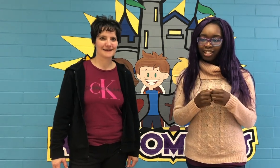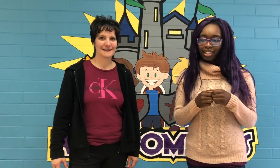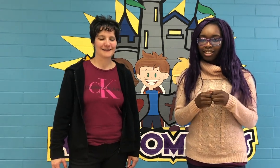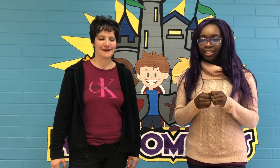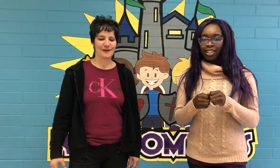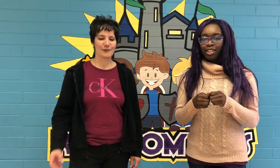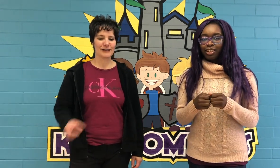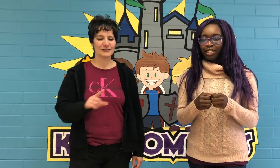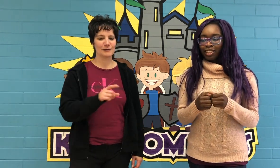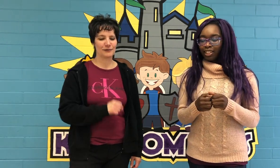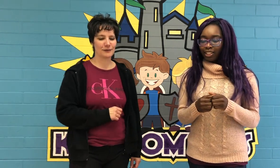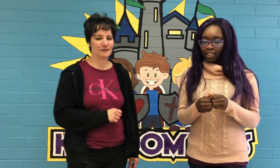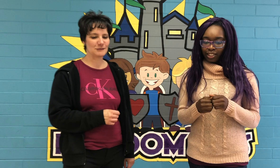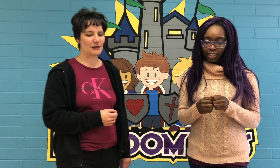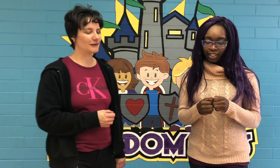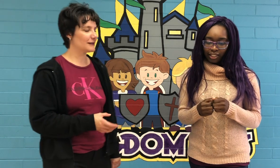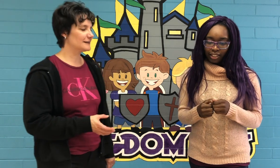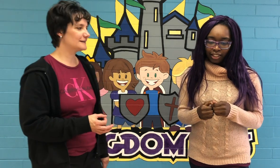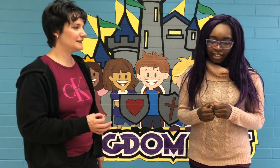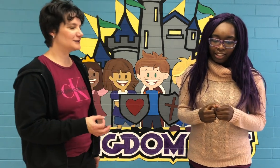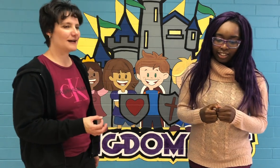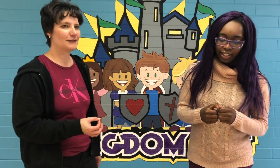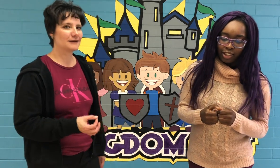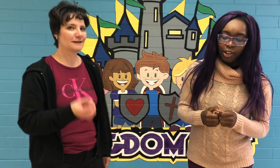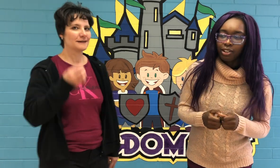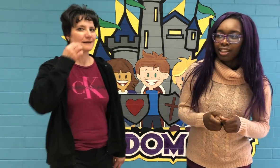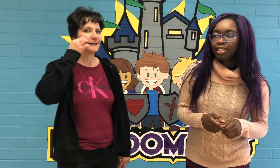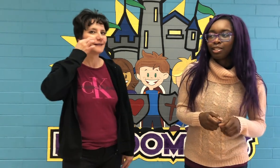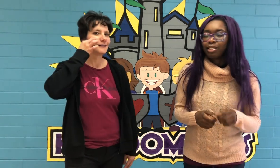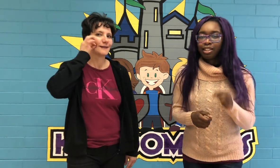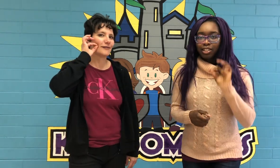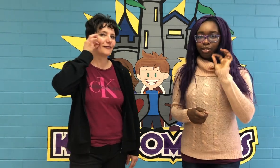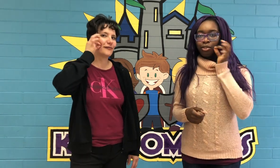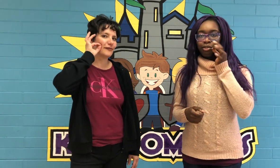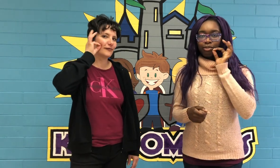together. And we got to start with the fruit of the Spirit. We got to teach that one. Oh, yes. So